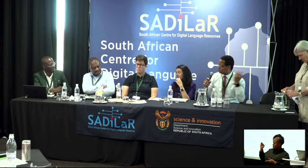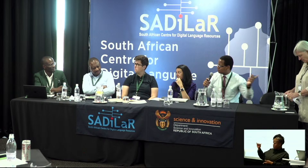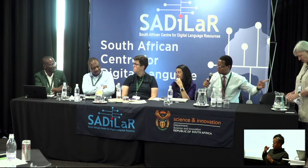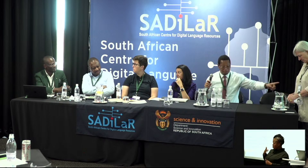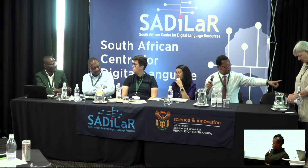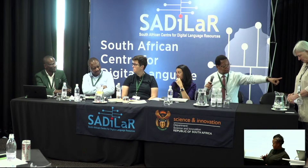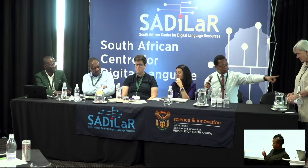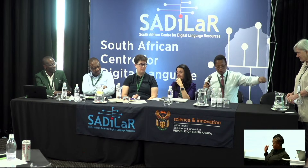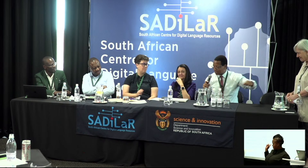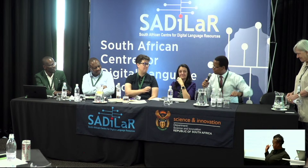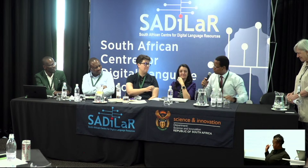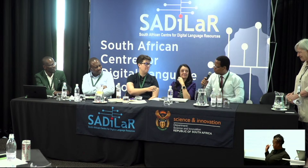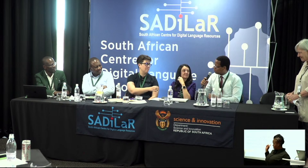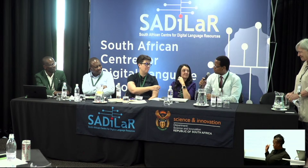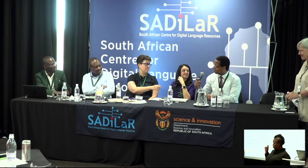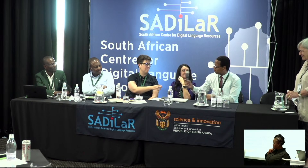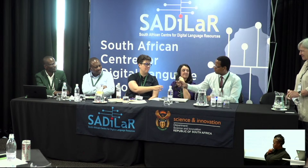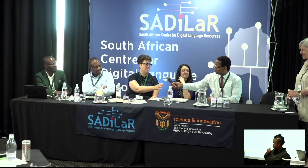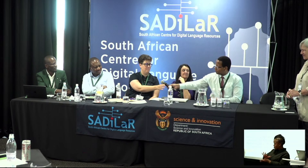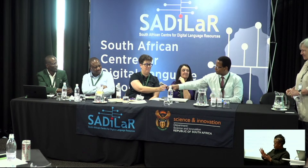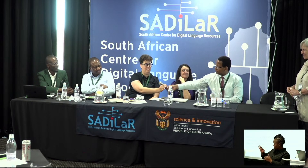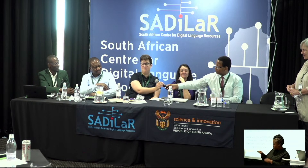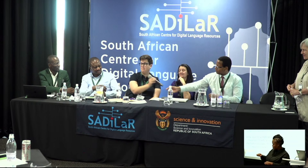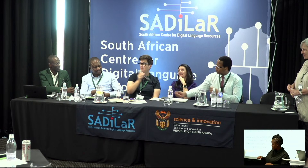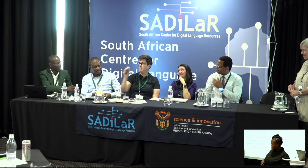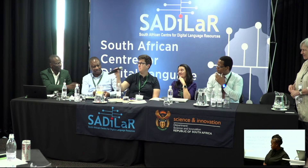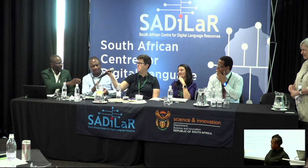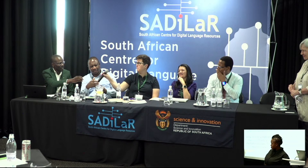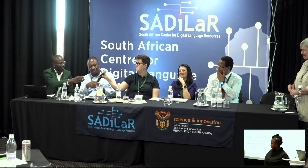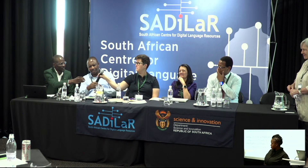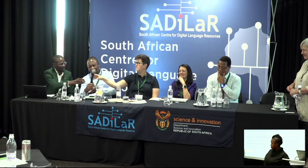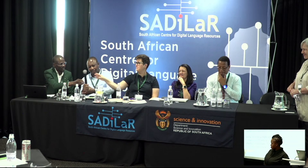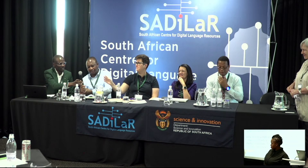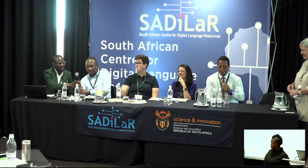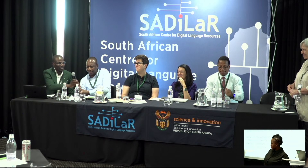And then we can have it published.